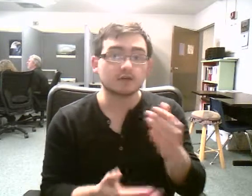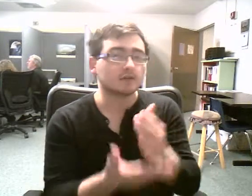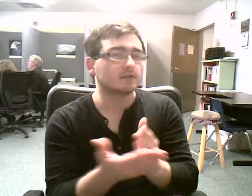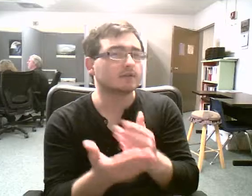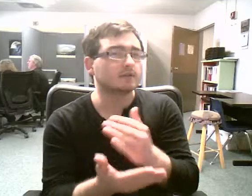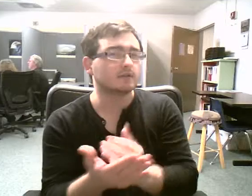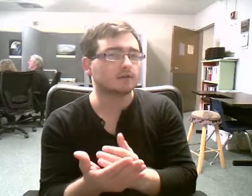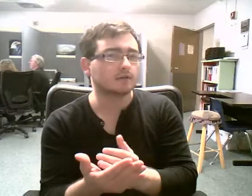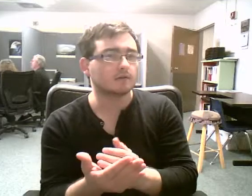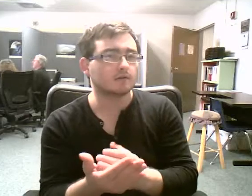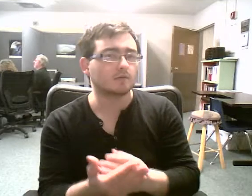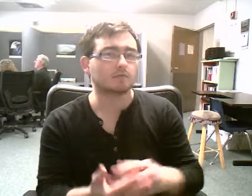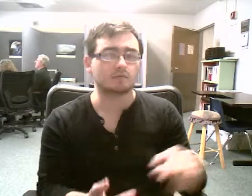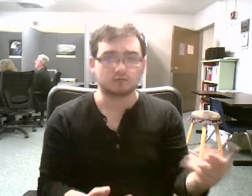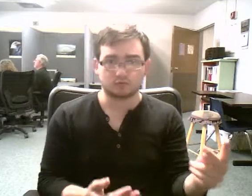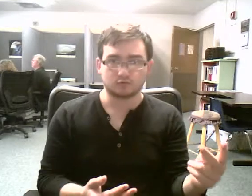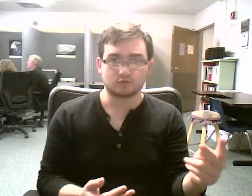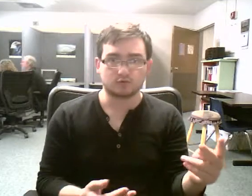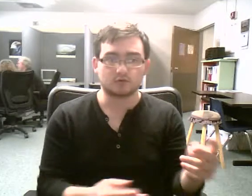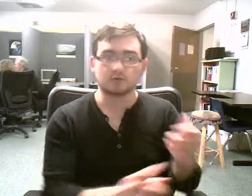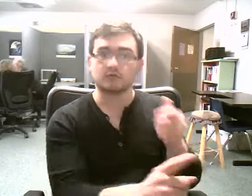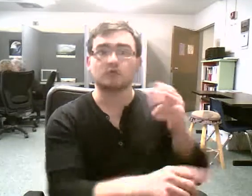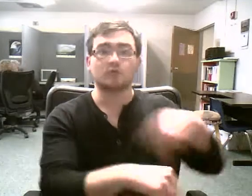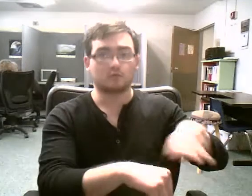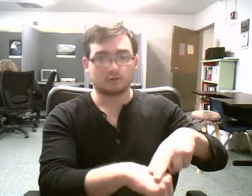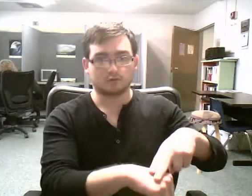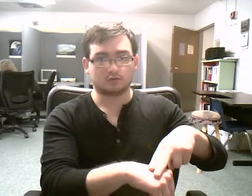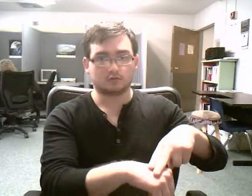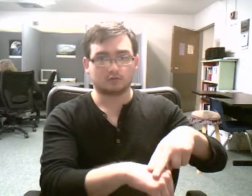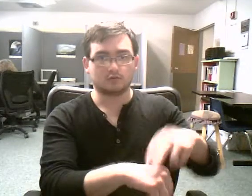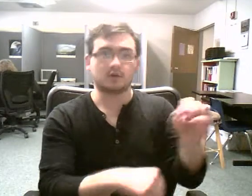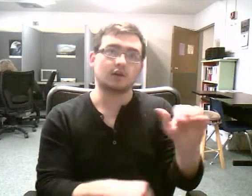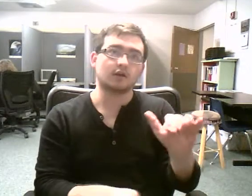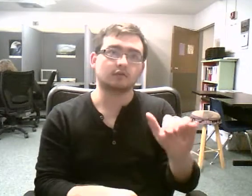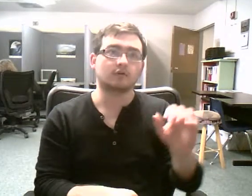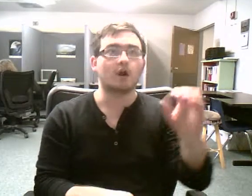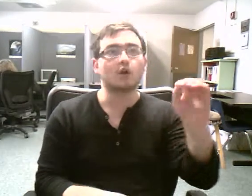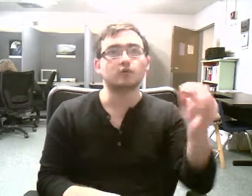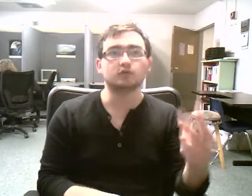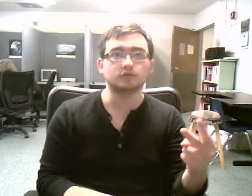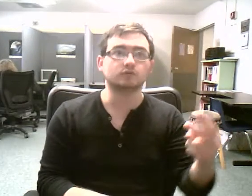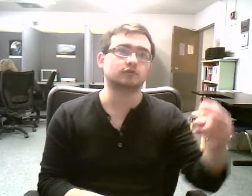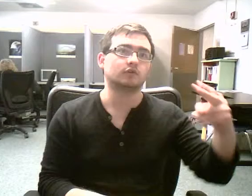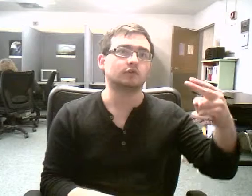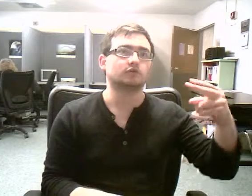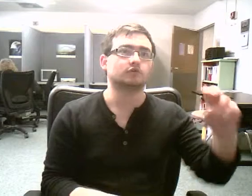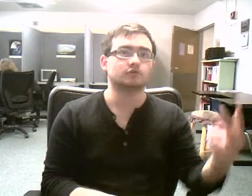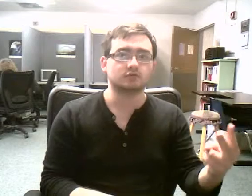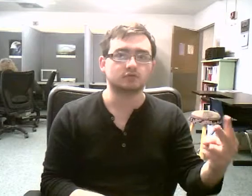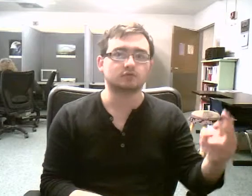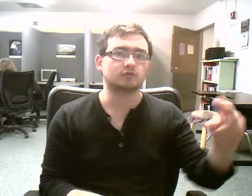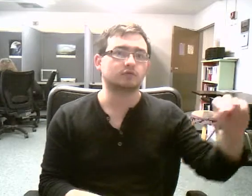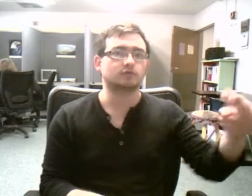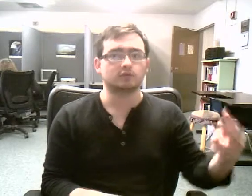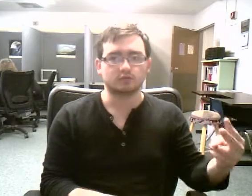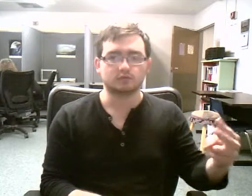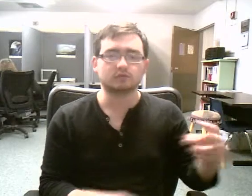want oxygen gas, we write O2. If we want bromine gas, it's Br2. Iodine gas, it's I2. Nitrogen gas,